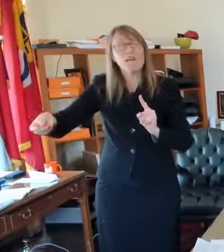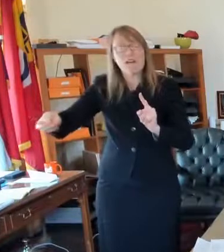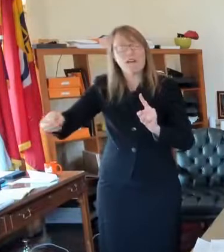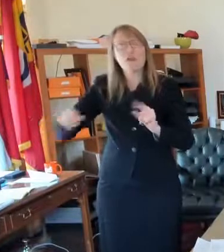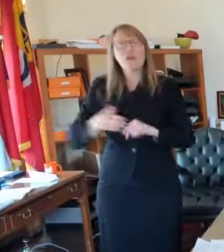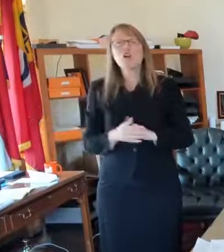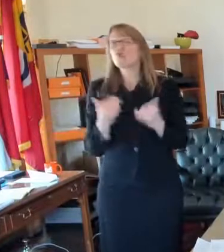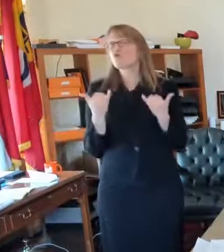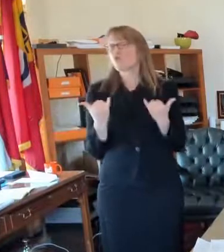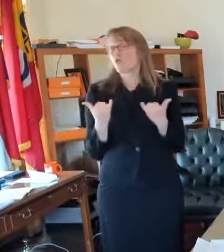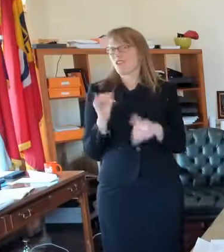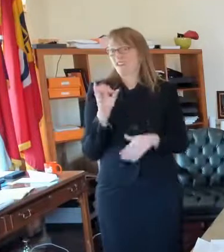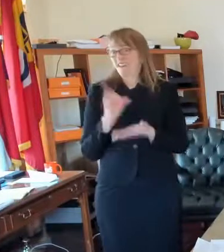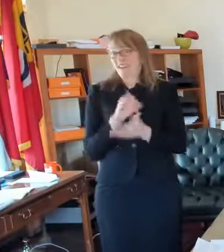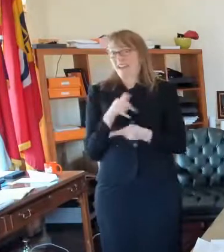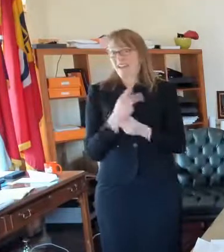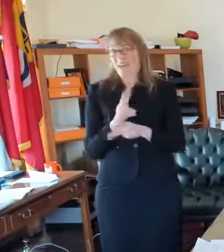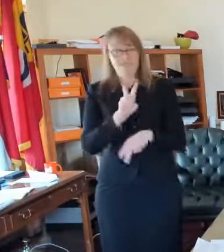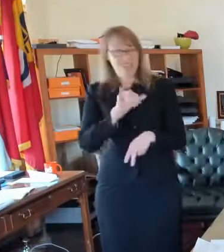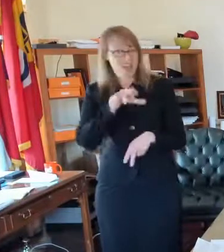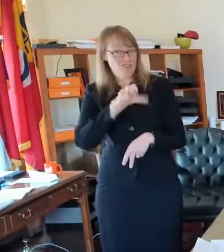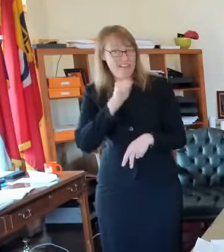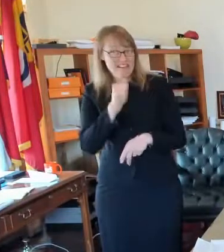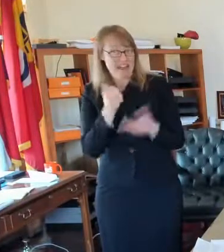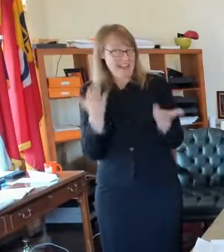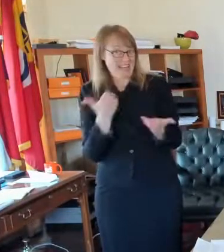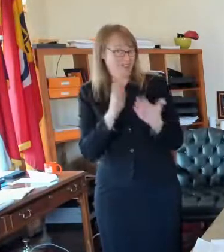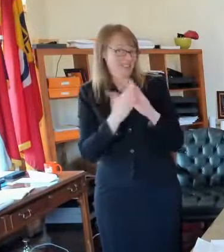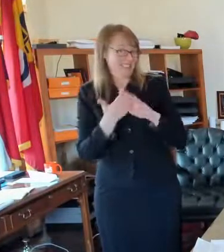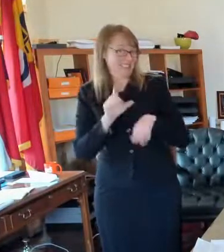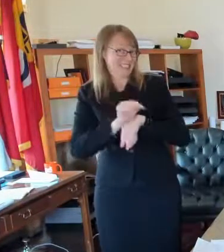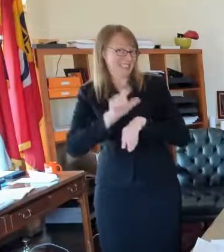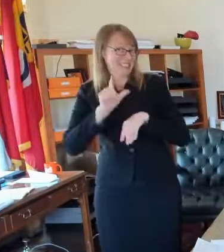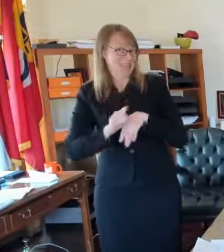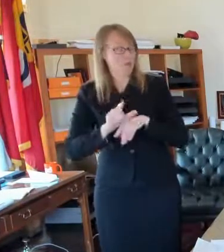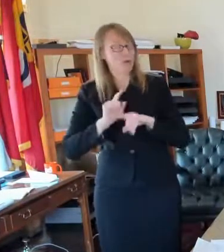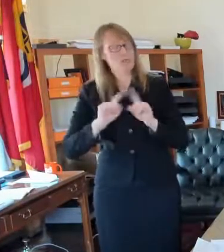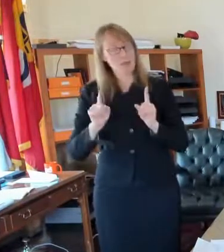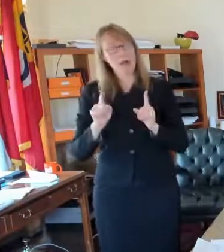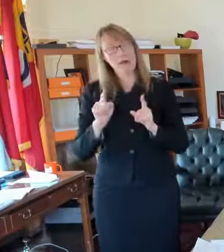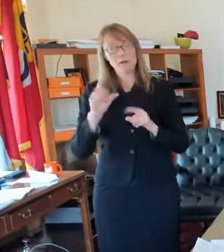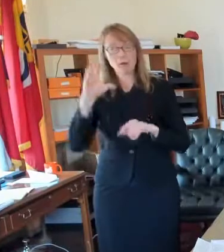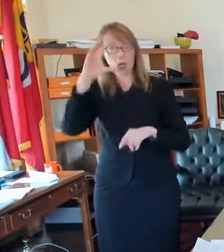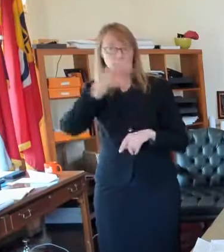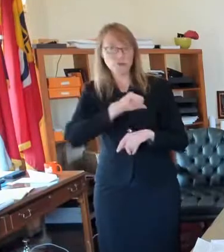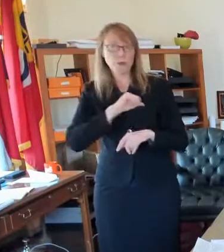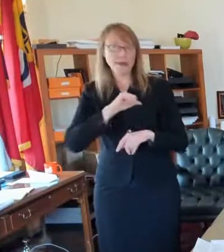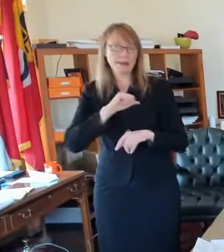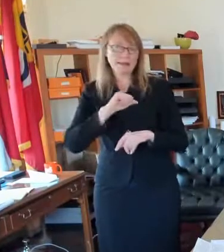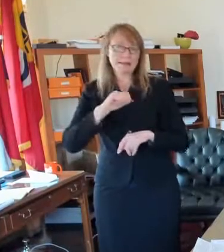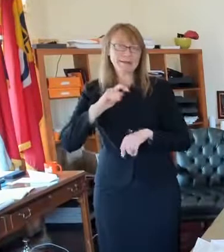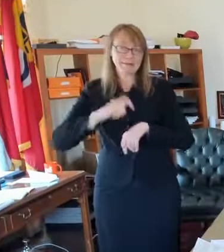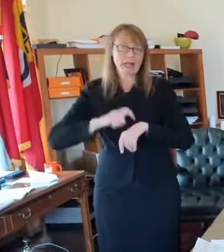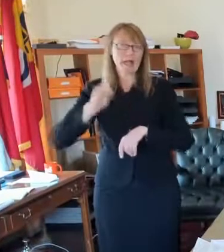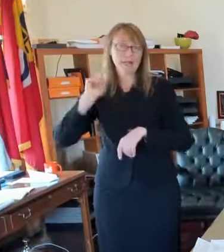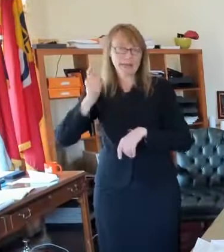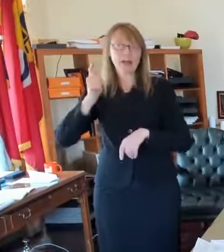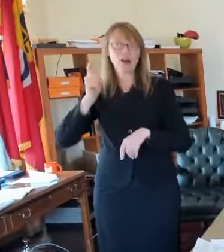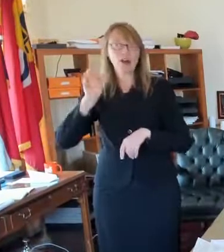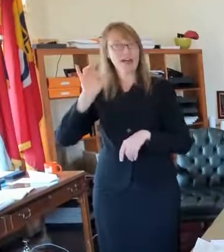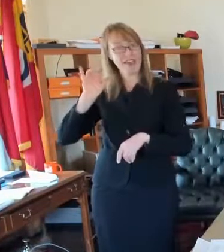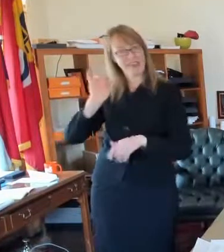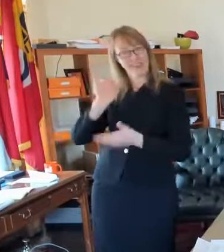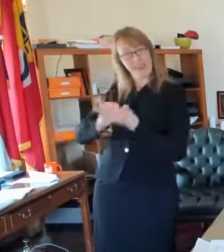cases here, but it's probably only a matter of time. So I will stop